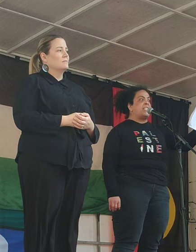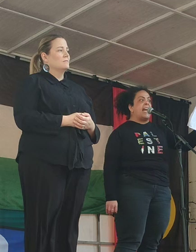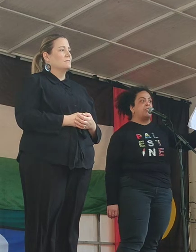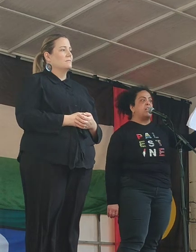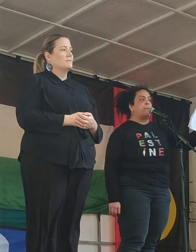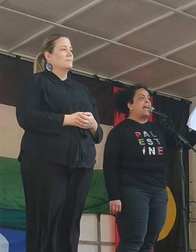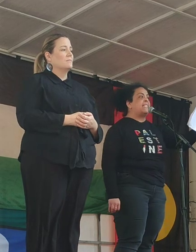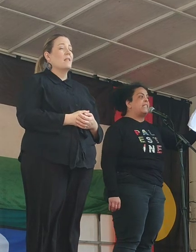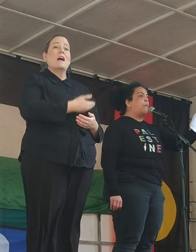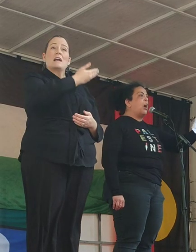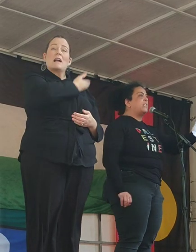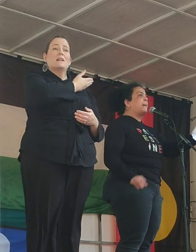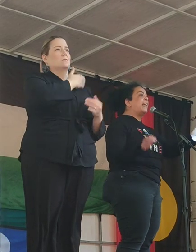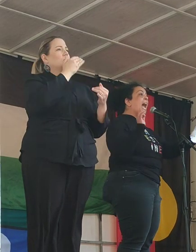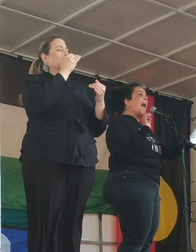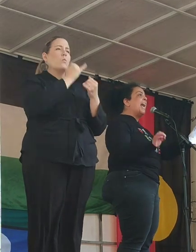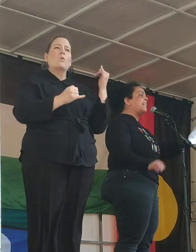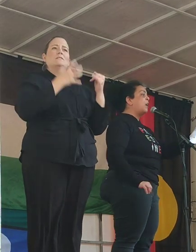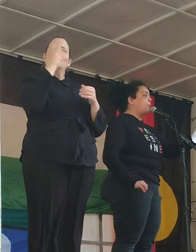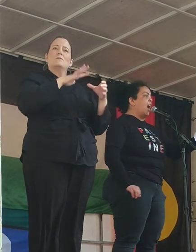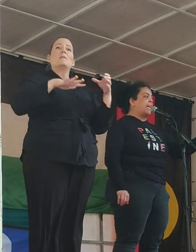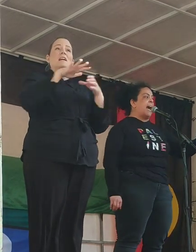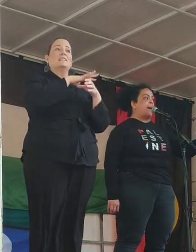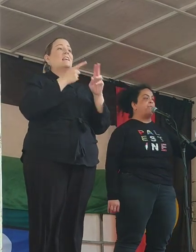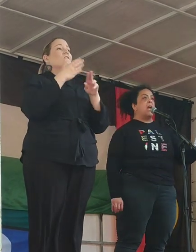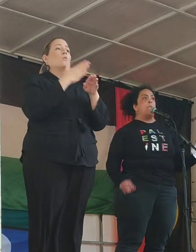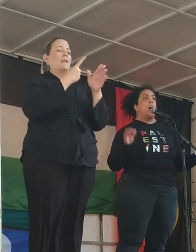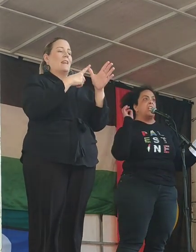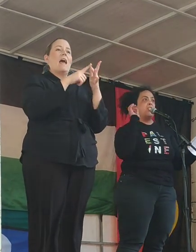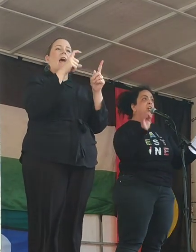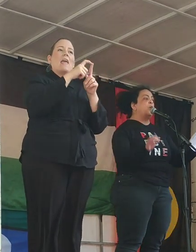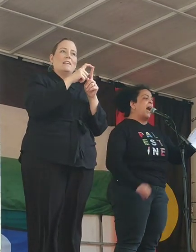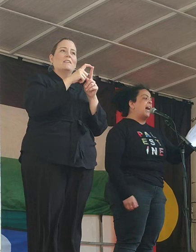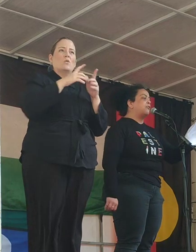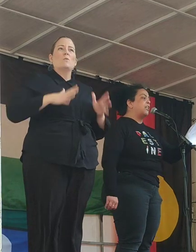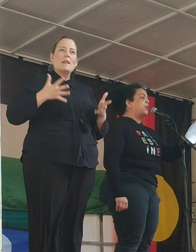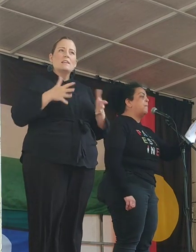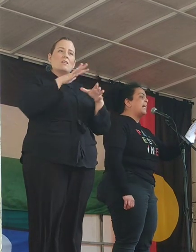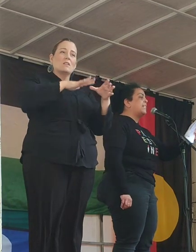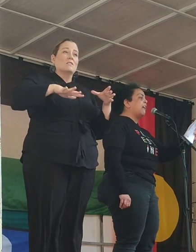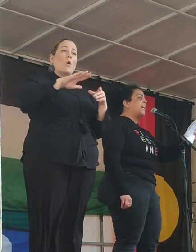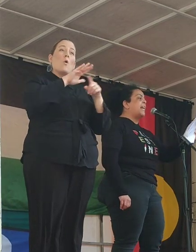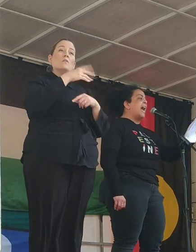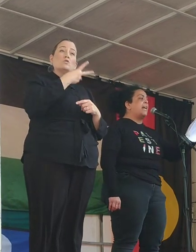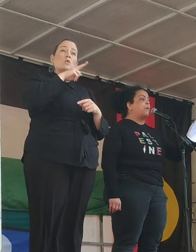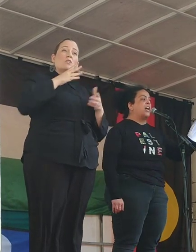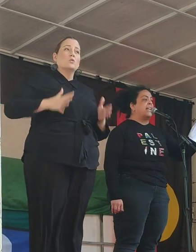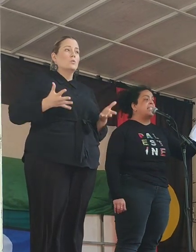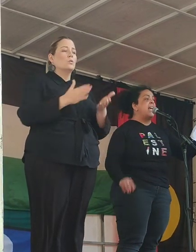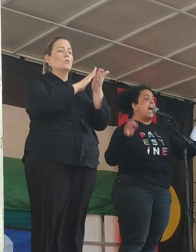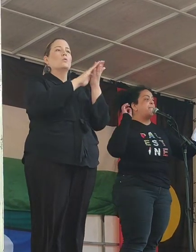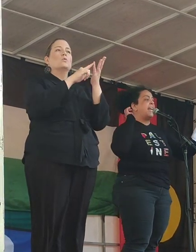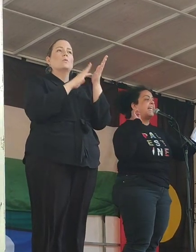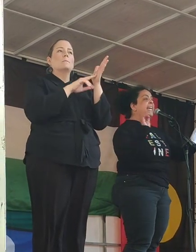Gaza is the most dangerous place in the world to be an aid worker. More than 200 humanitarian